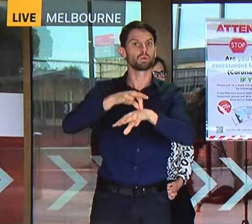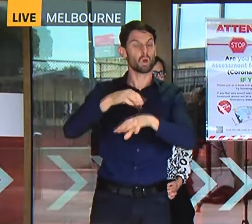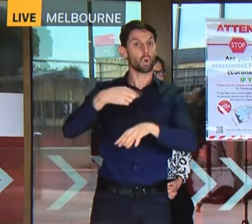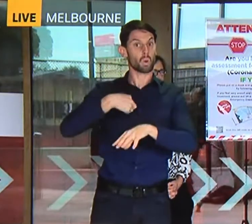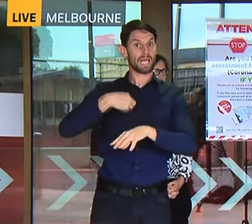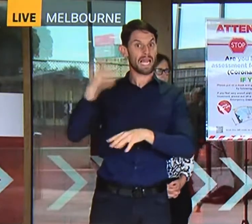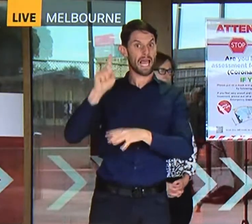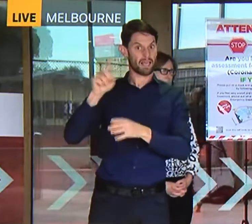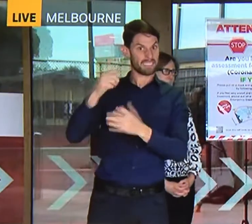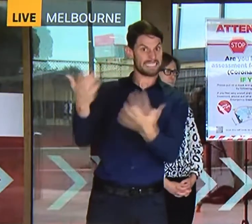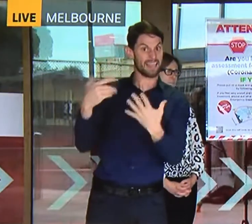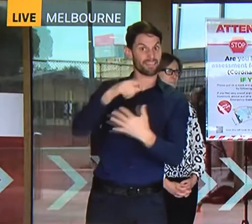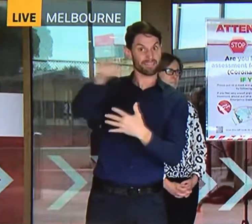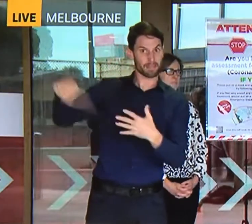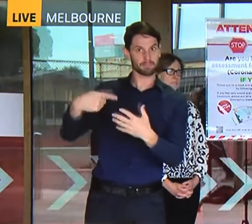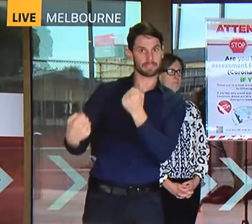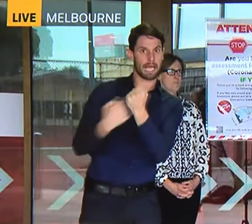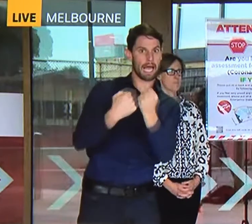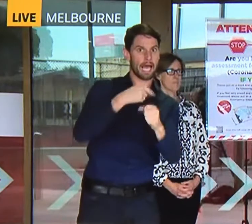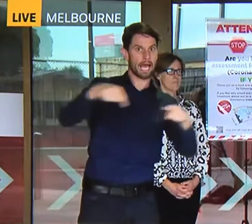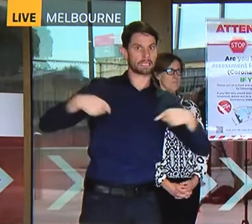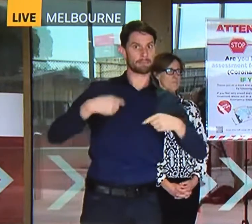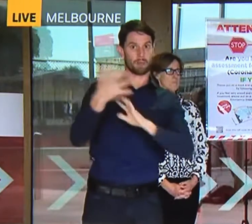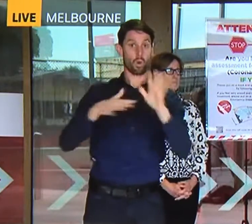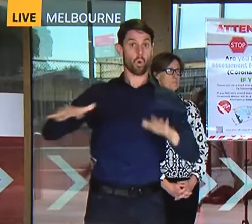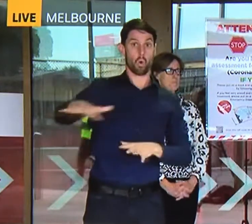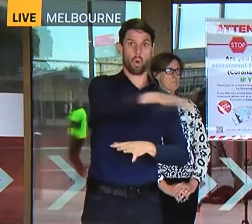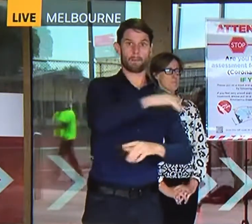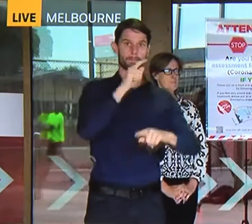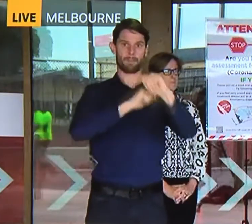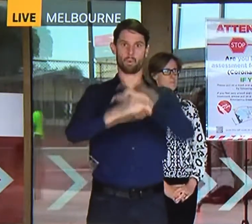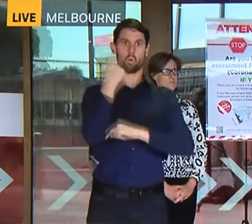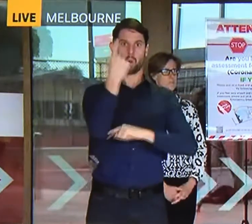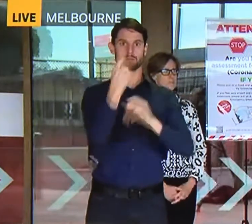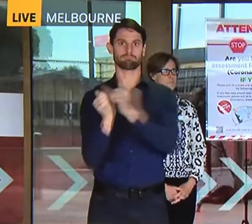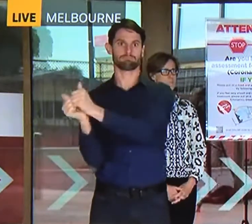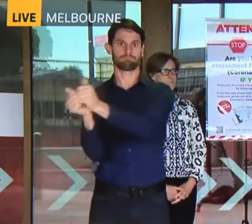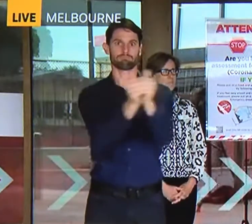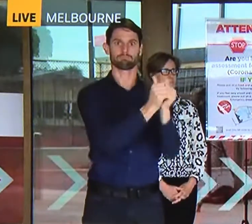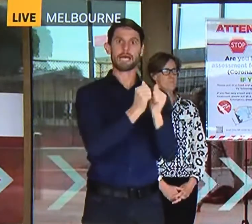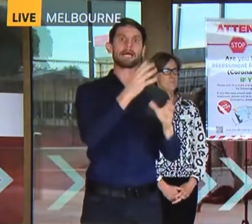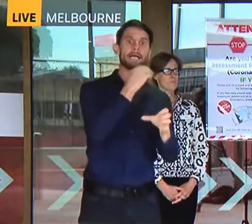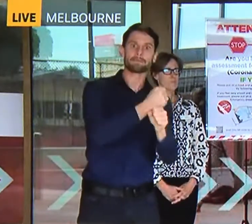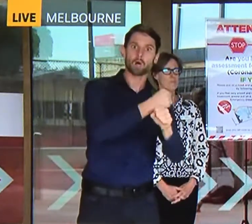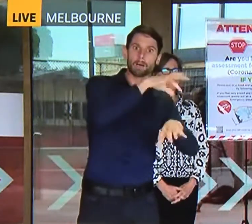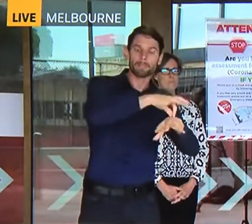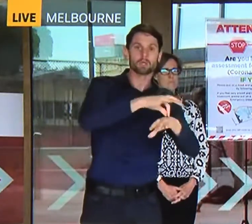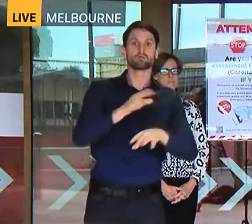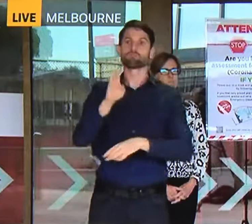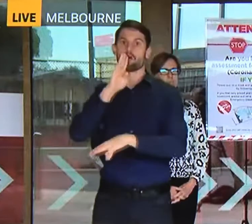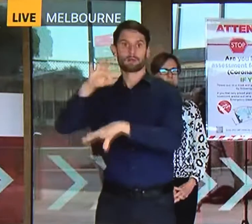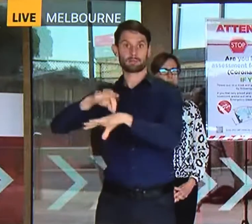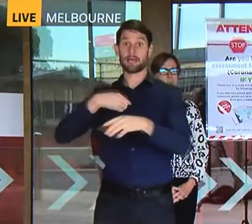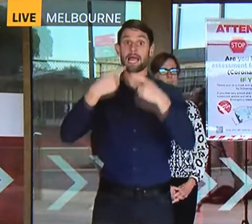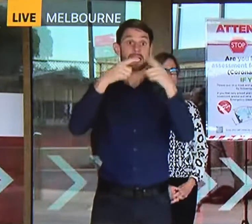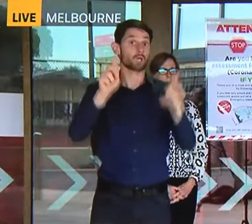national battle against coronavirus. And what we've done there is now being supplemented with boosting